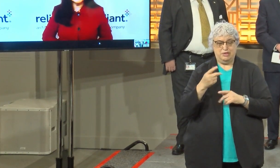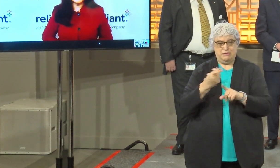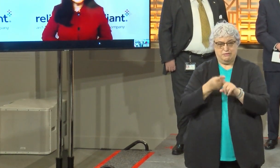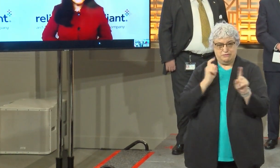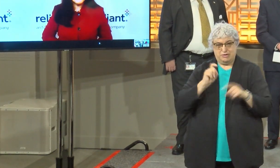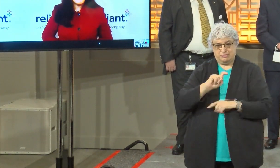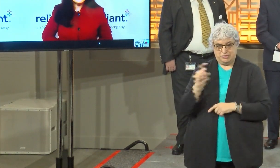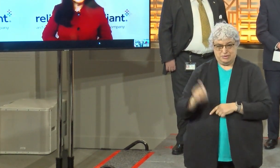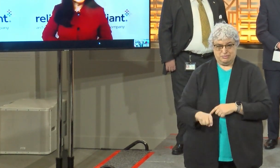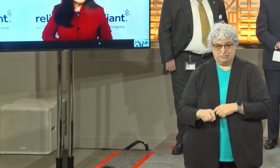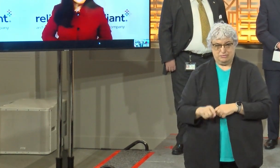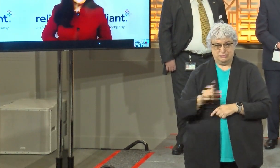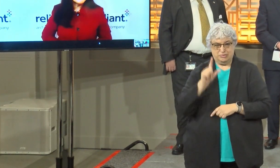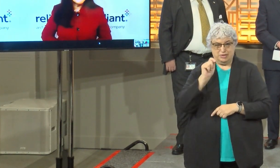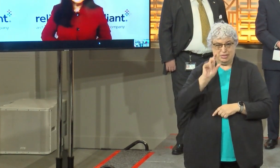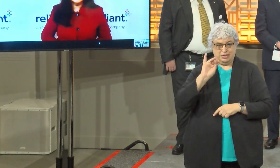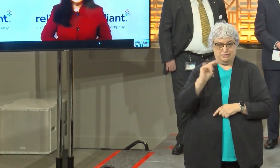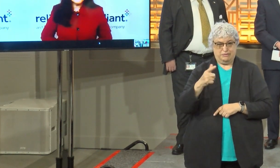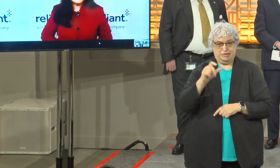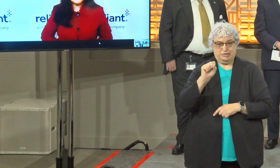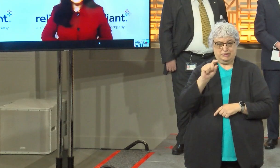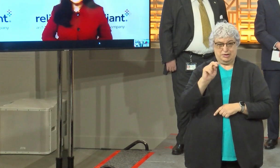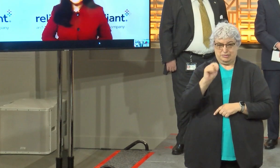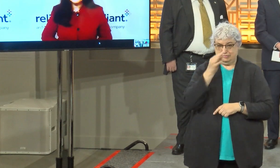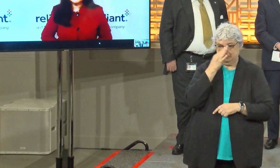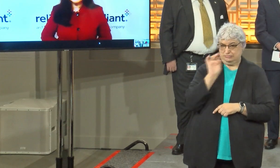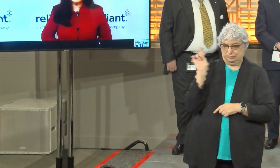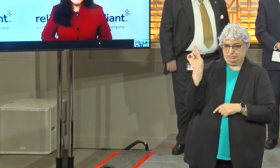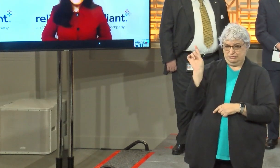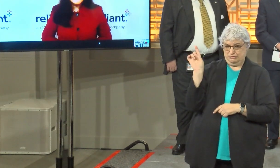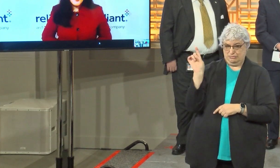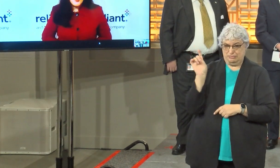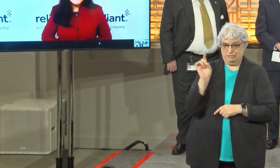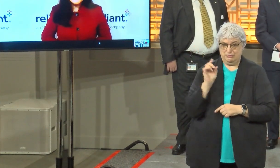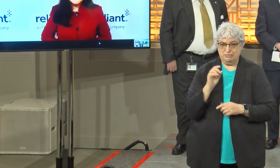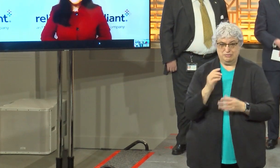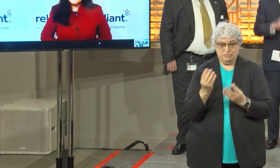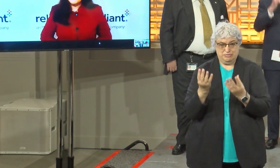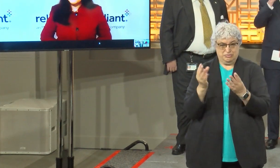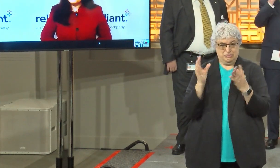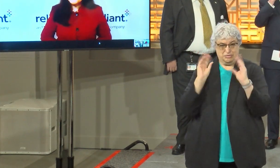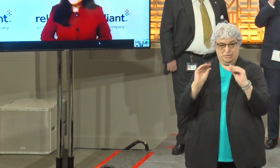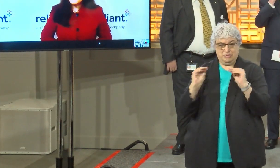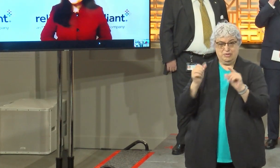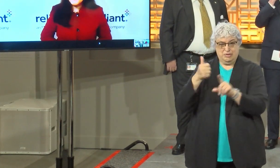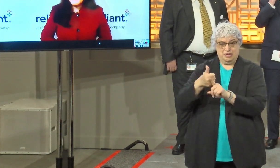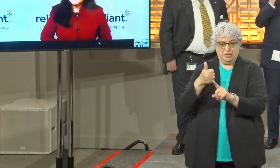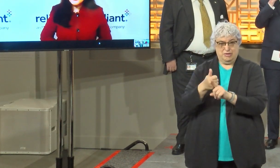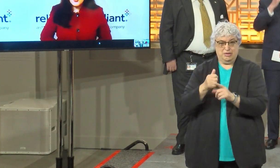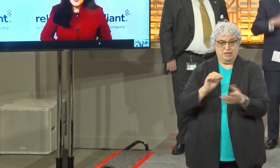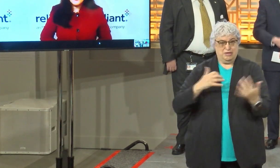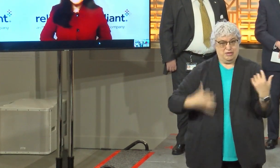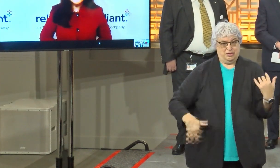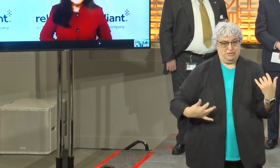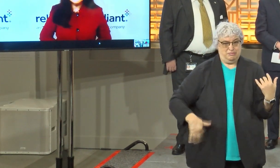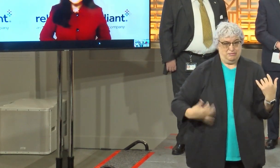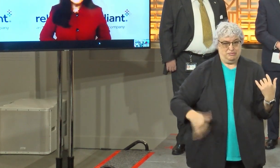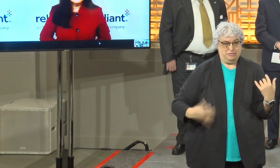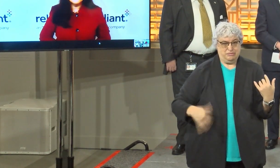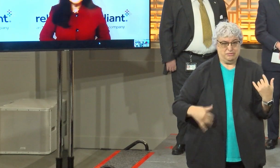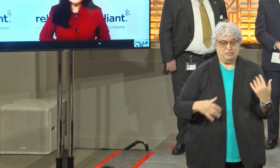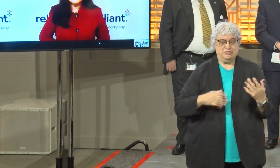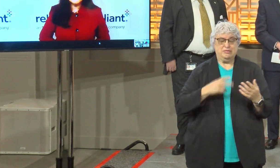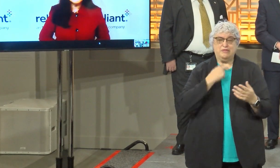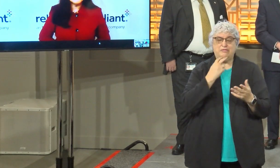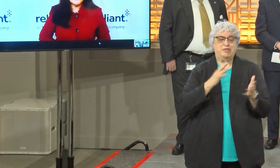Texas, growing up in Livingston, right around the corner. She's self-taught, a musician playing guitar and carrying a